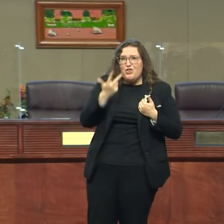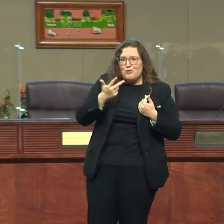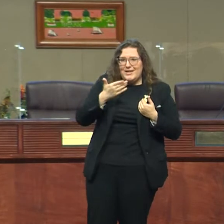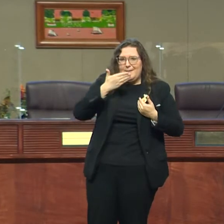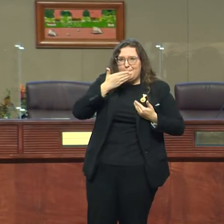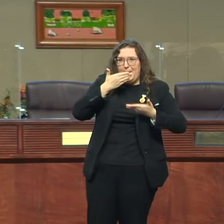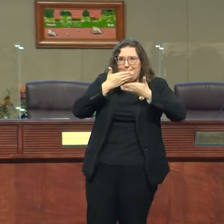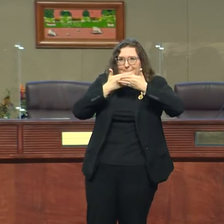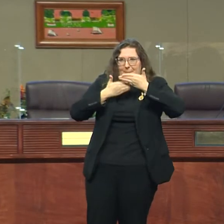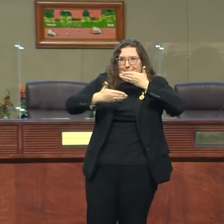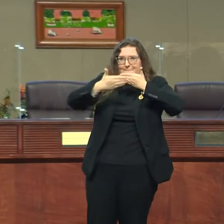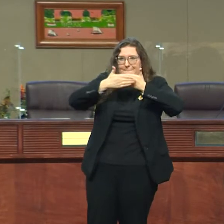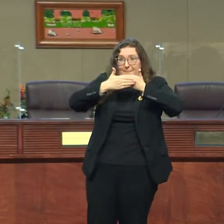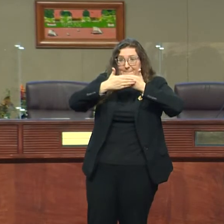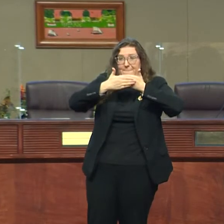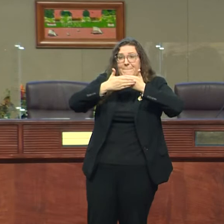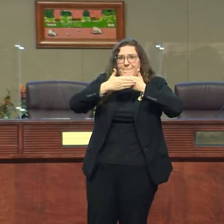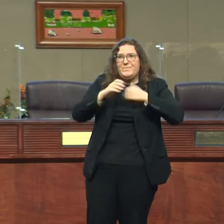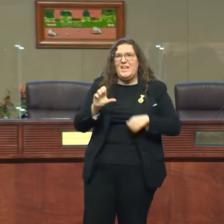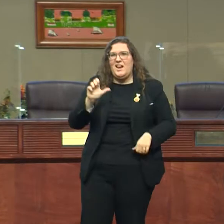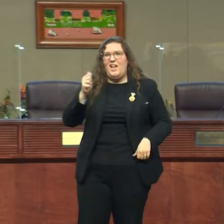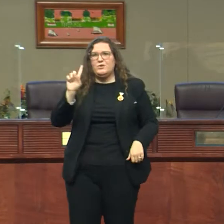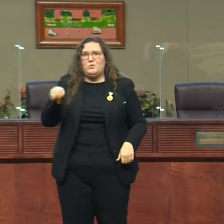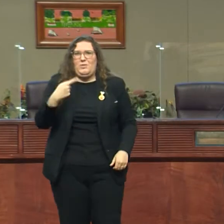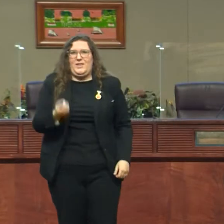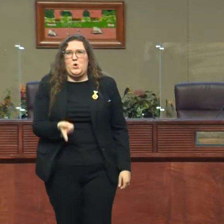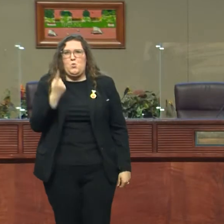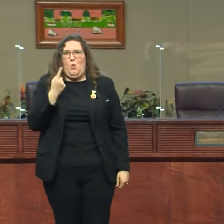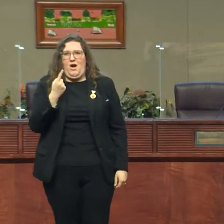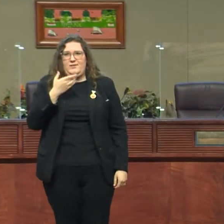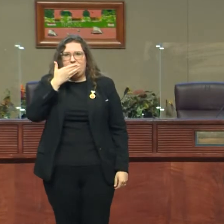and there are others that just have one single layer.